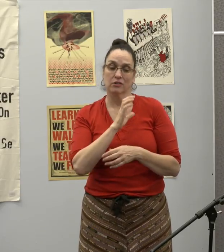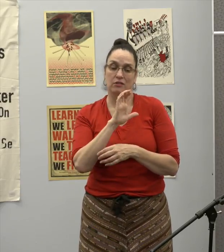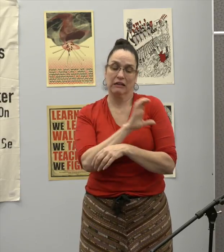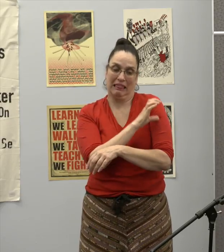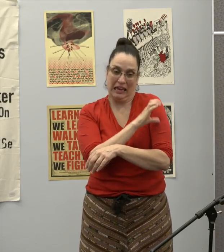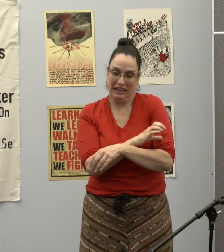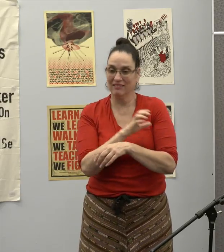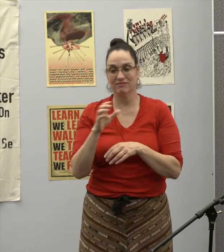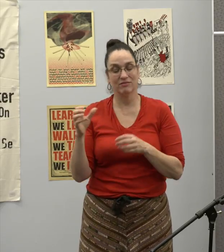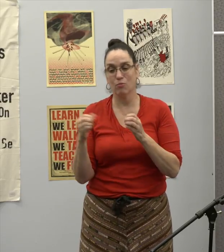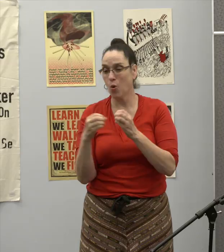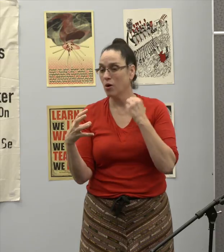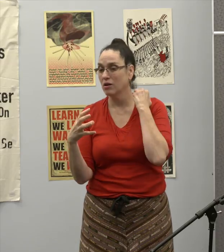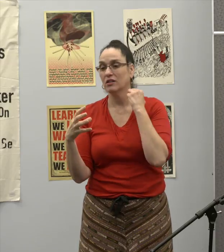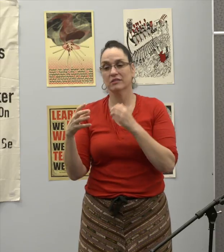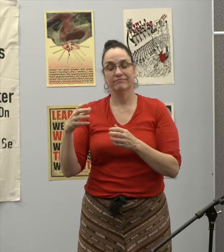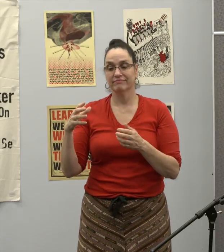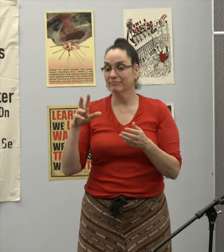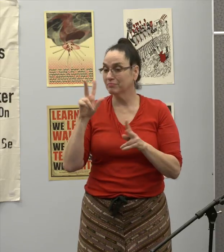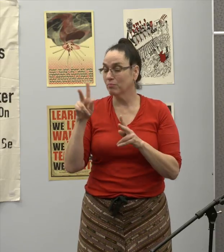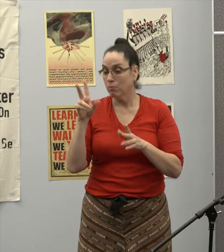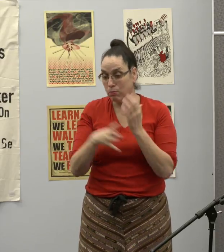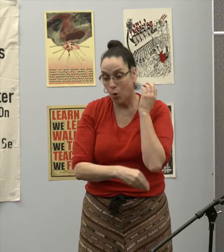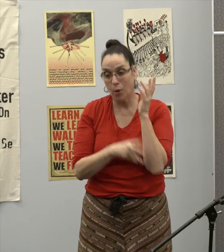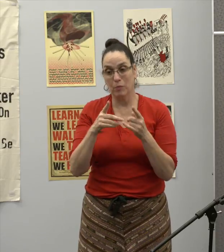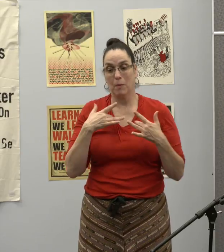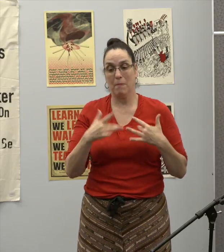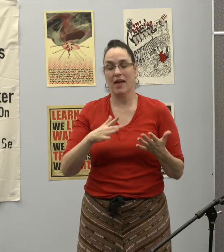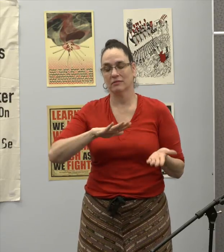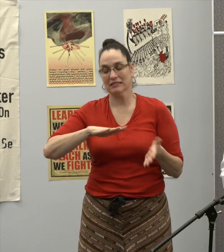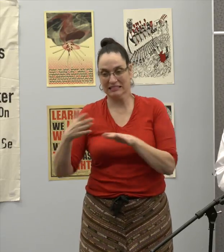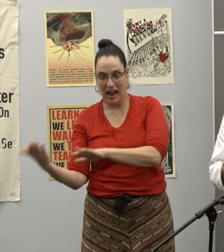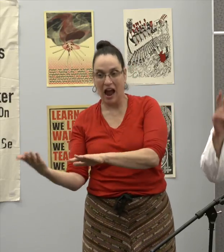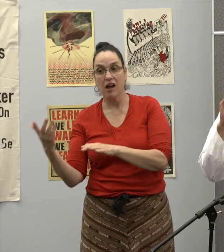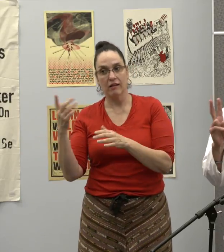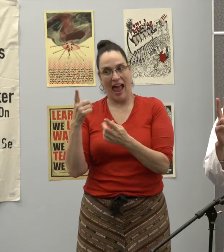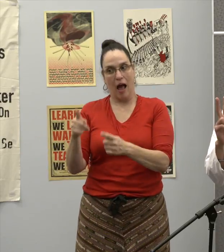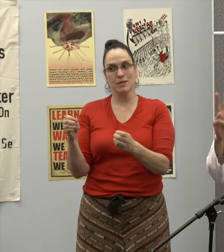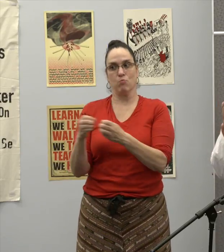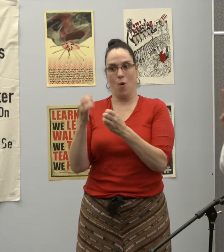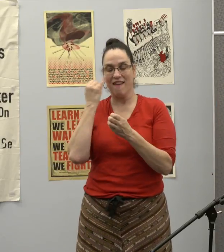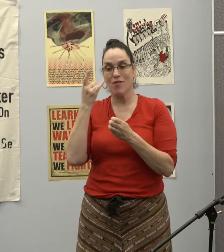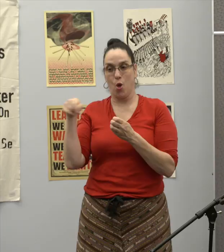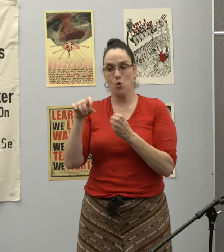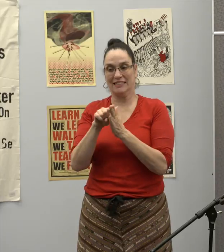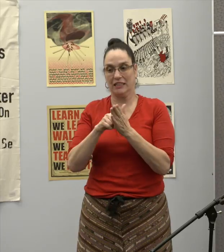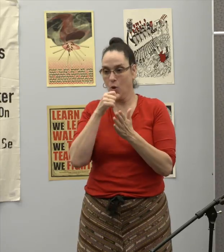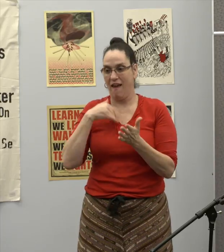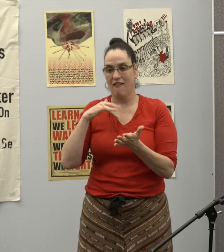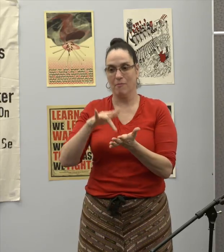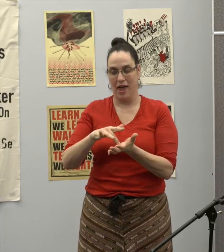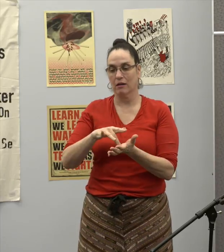less access to care, particularly in states that did not expand Medicaid. I'm going to tell you about two patients. 28-year-old